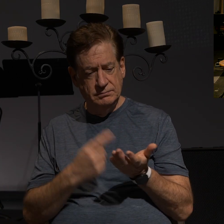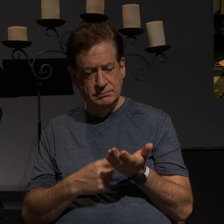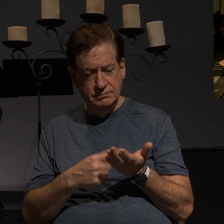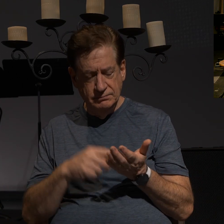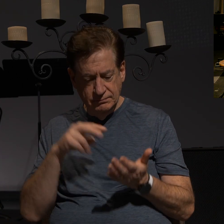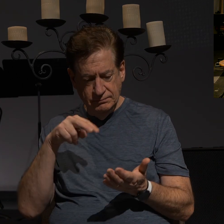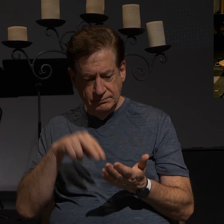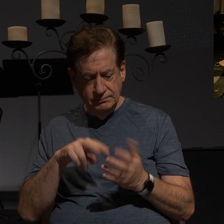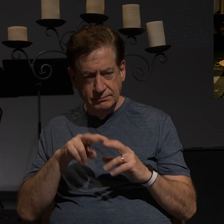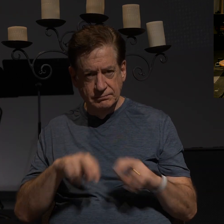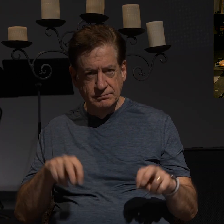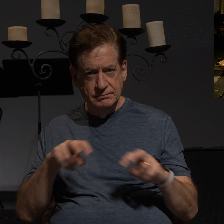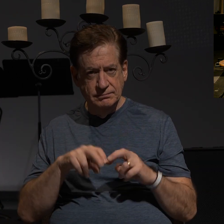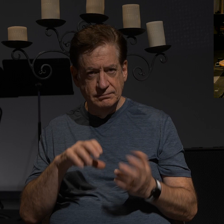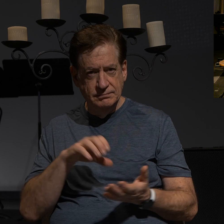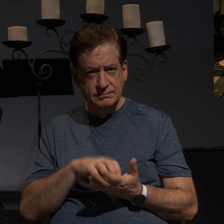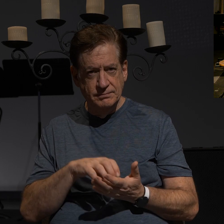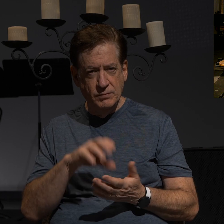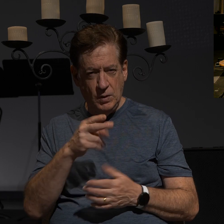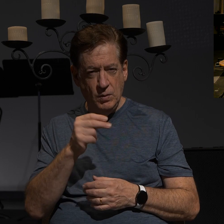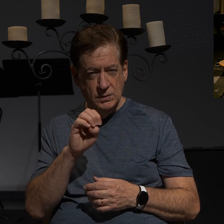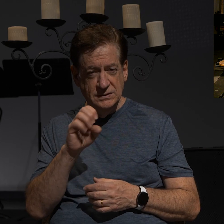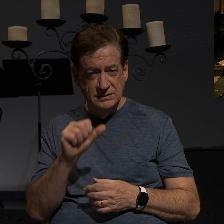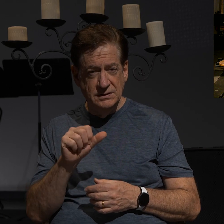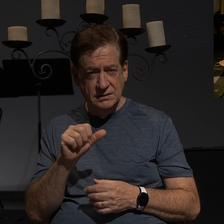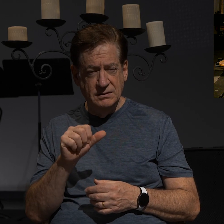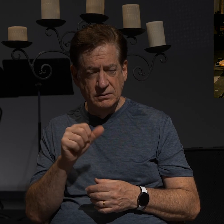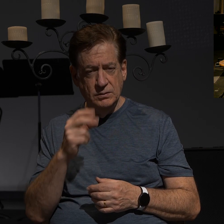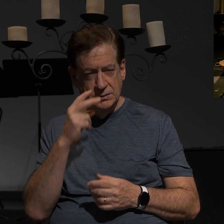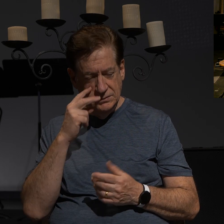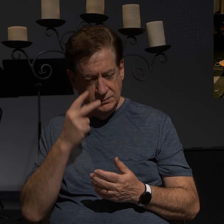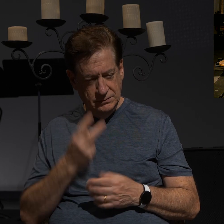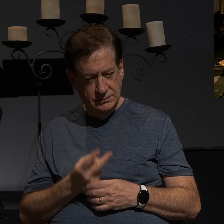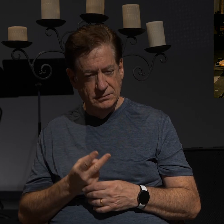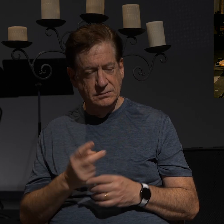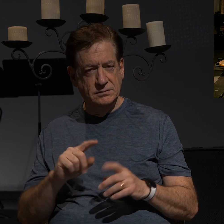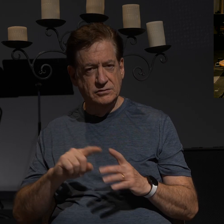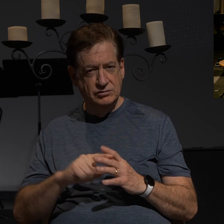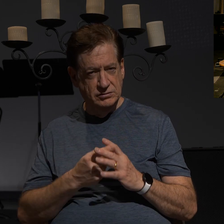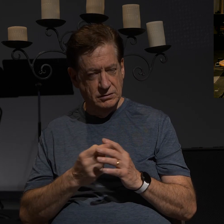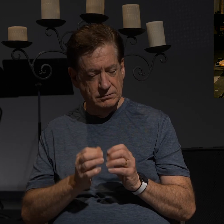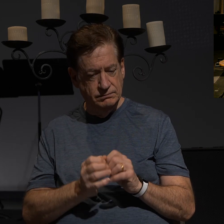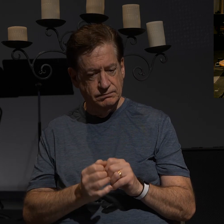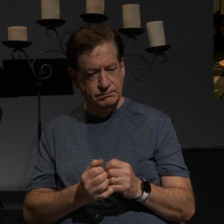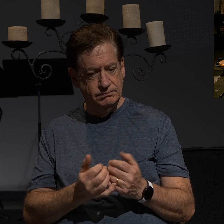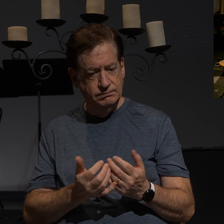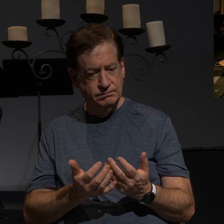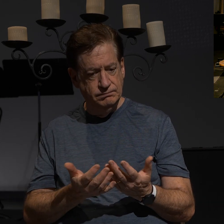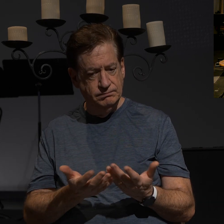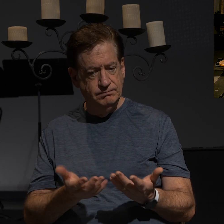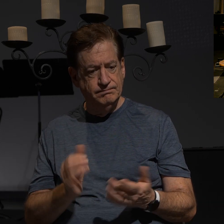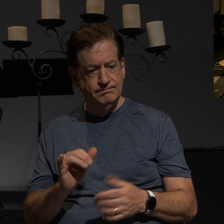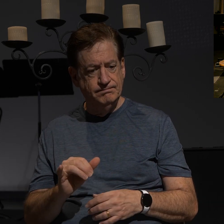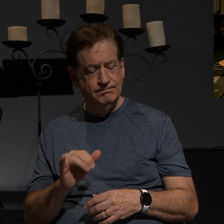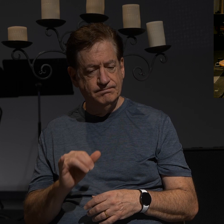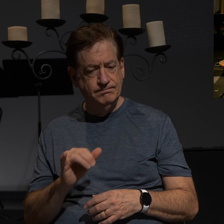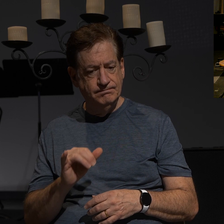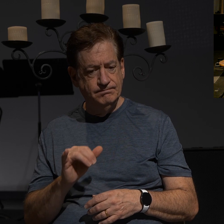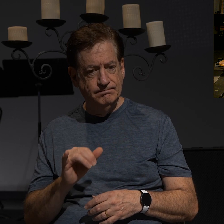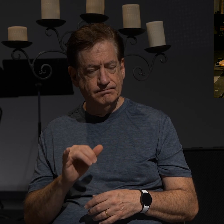on the book of Hosea, we're going to see that unfold before us, that this relationship